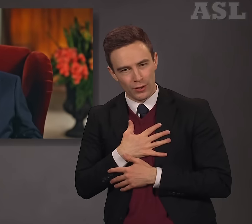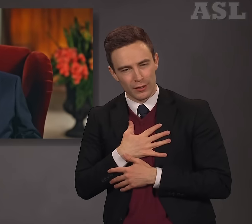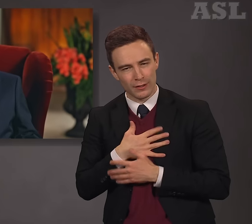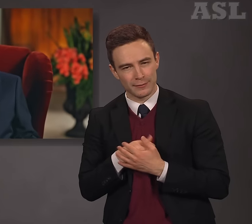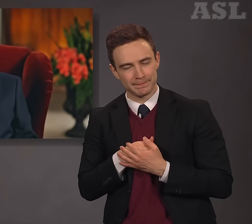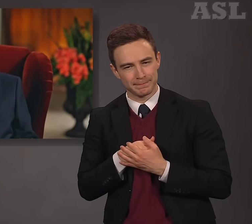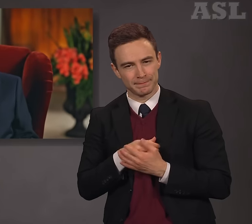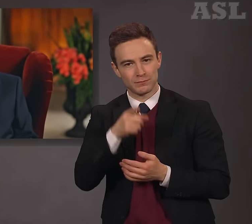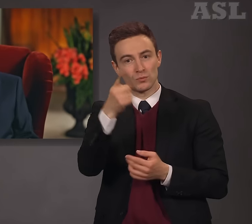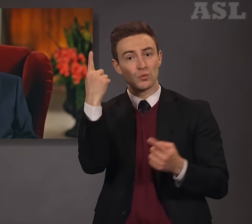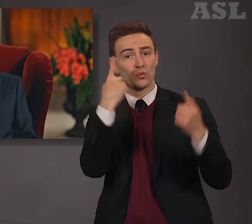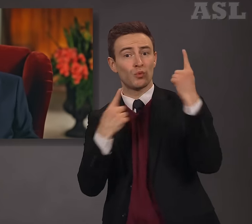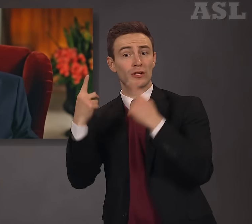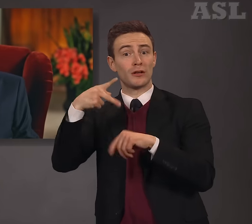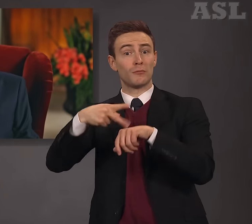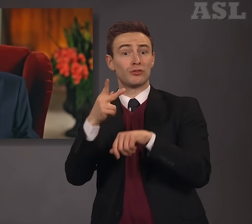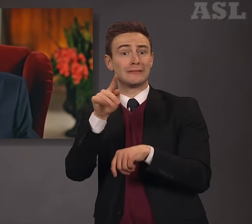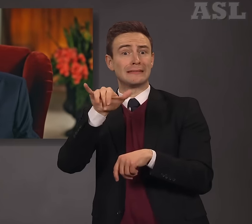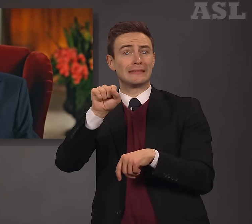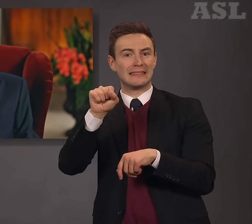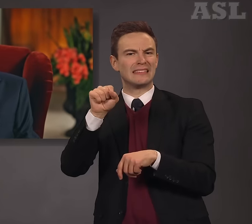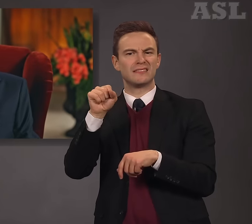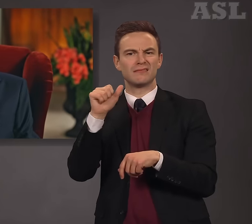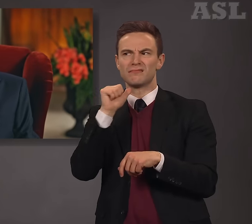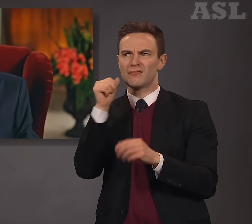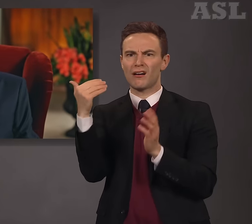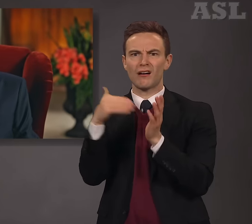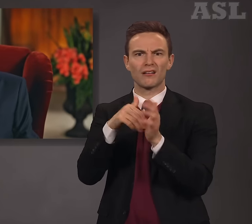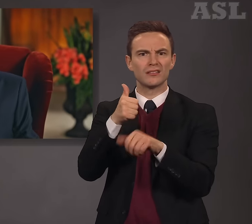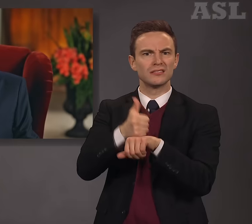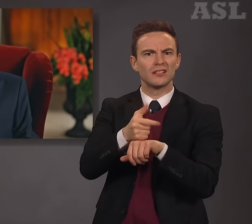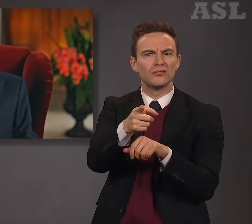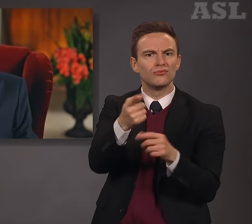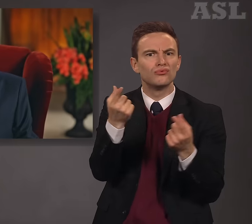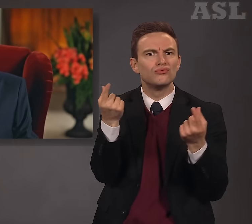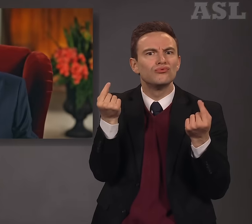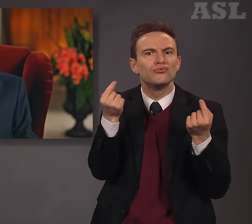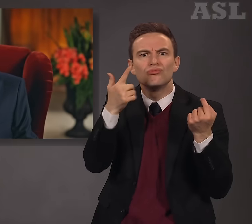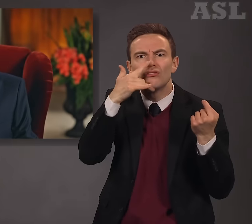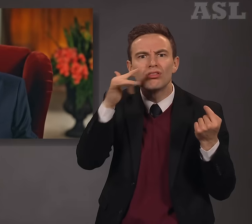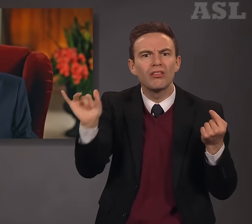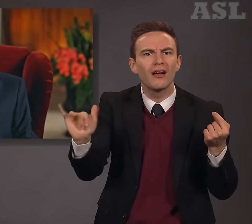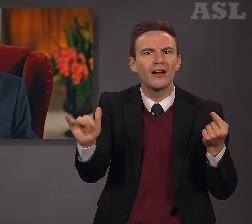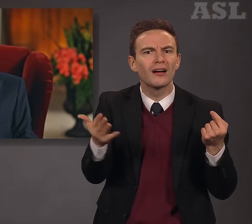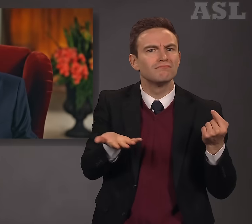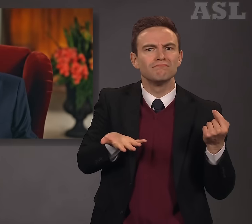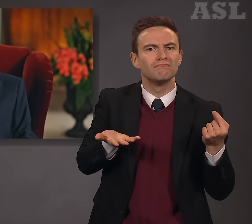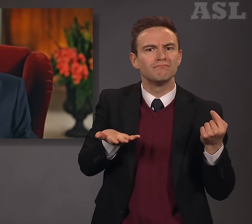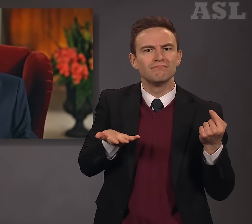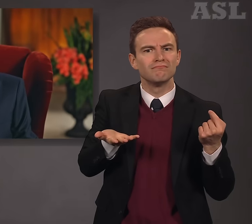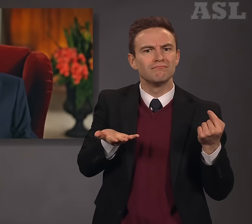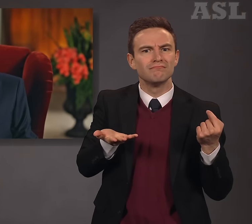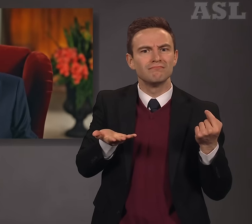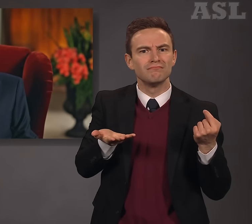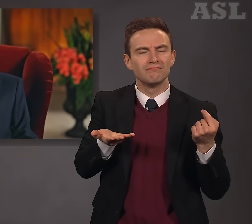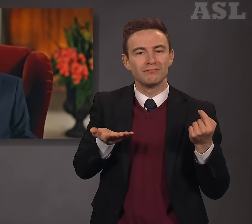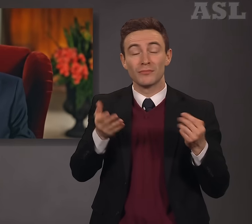Consider how your life would be different if priesthood keys had not been restored to the earth.